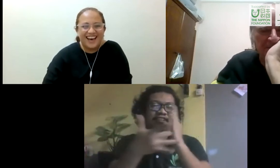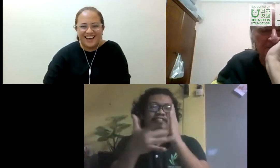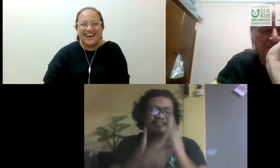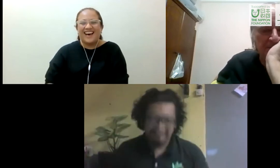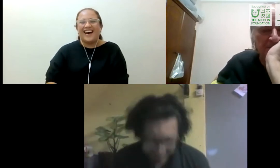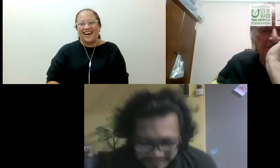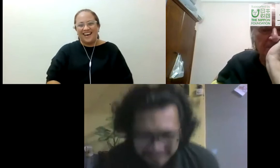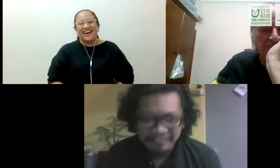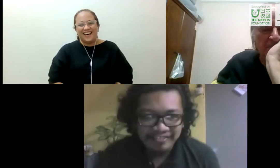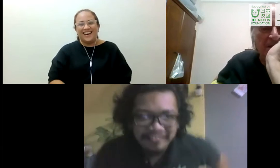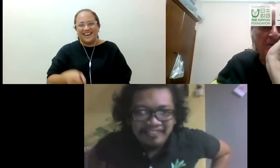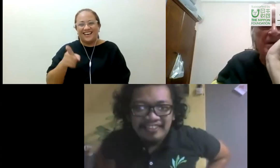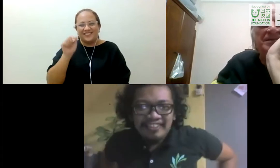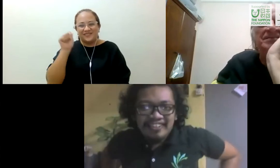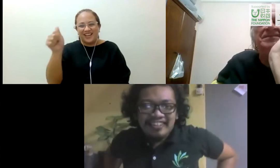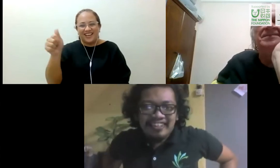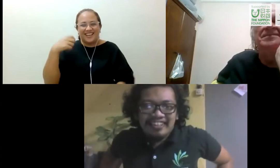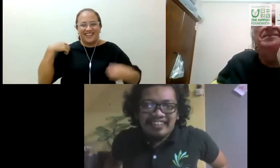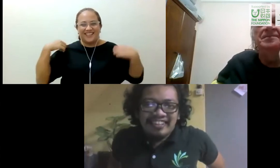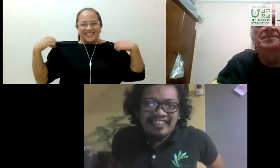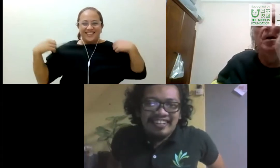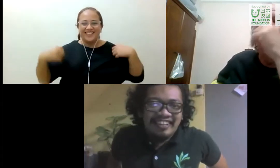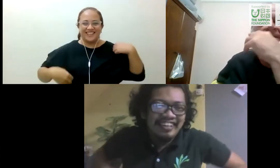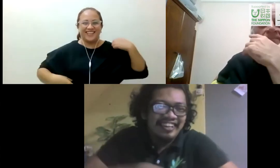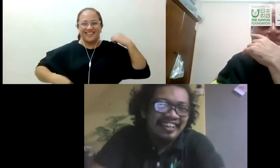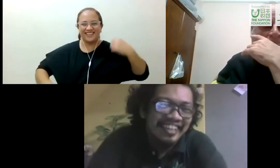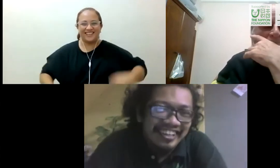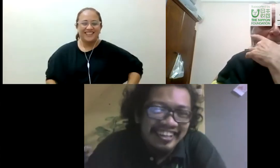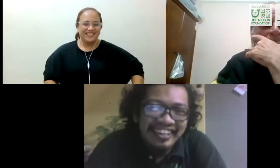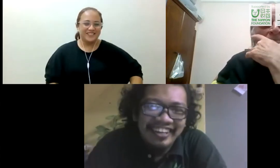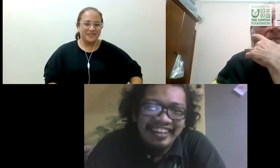stuff. You do all the technology, so you Okay. can document it. All right.